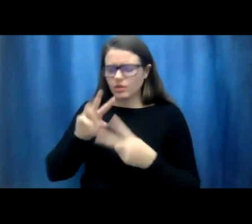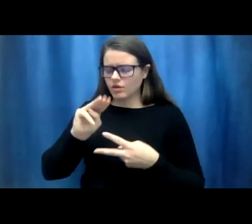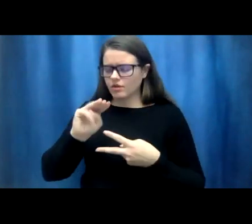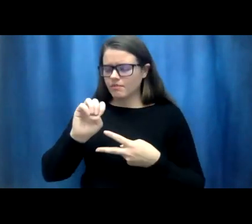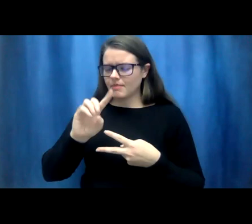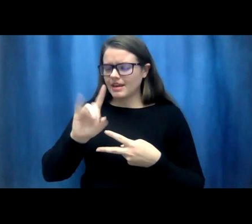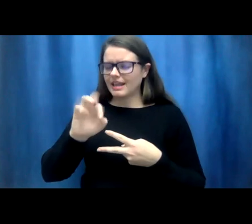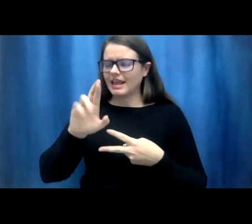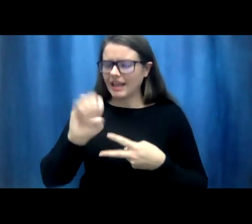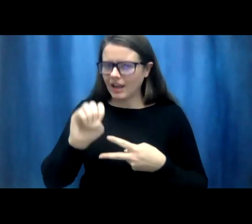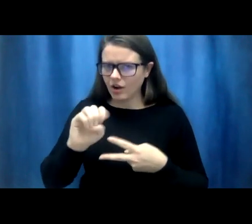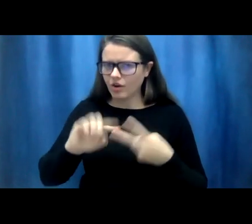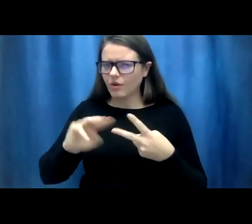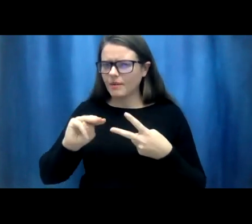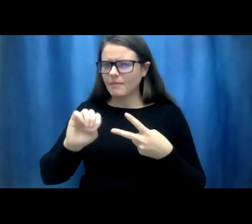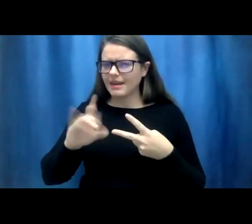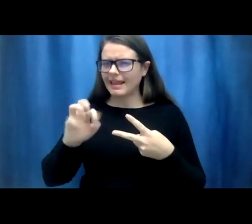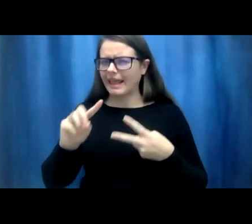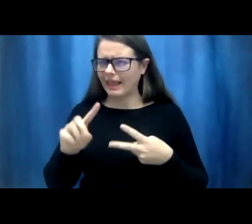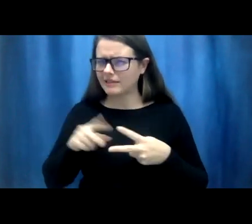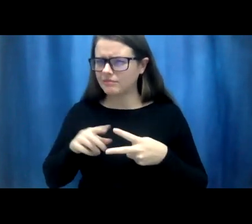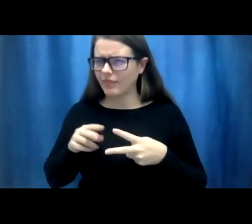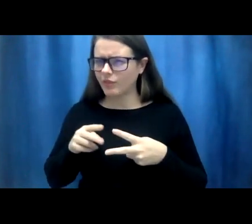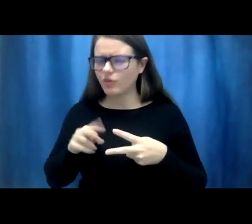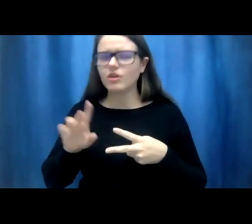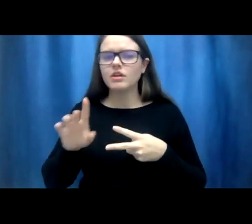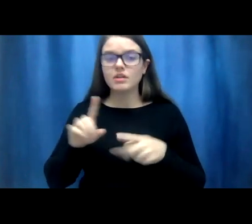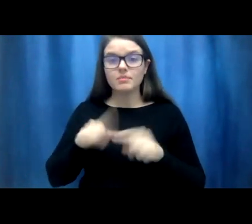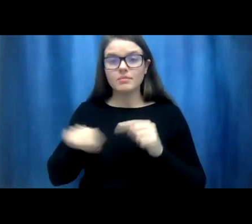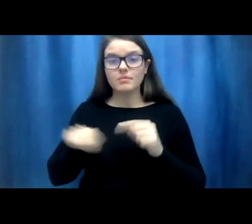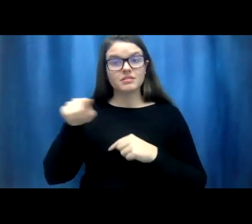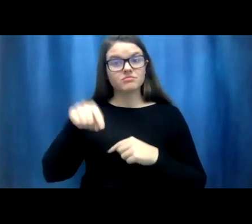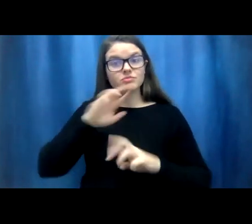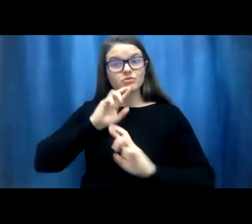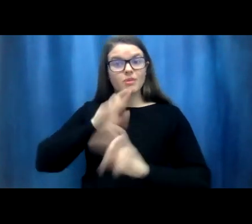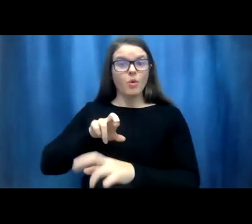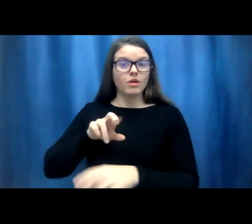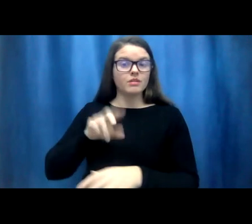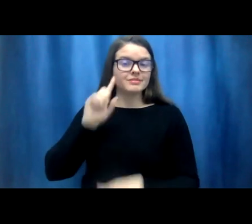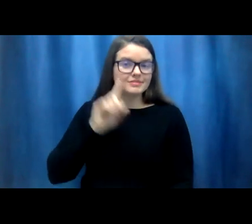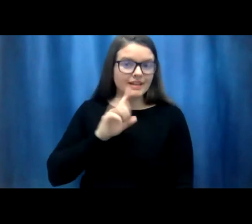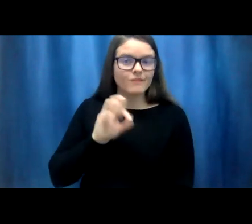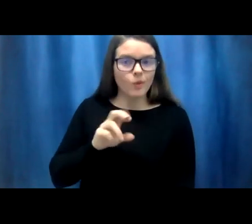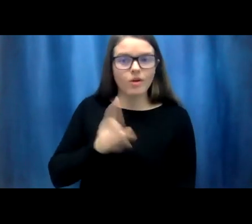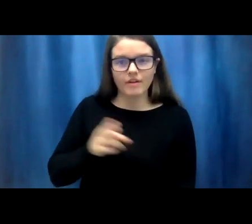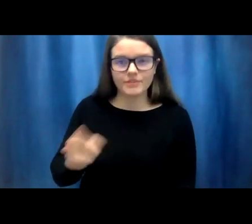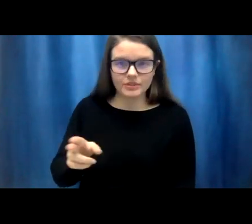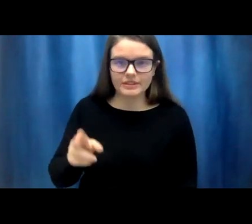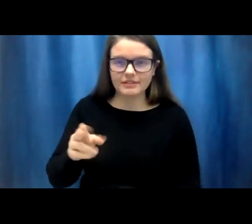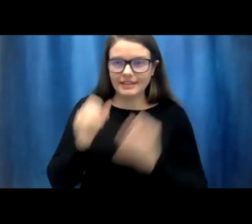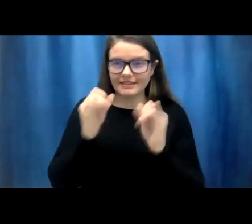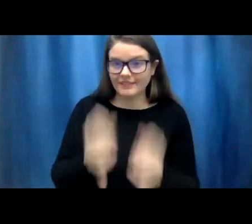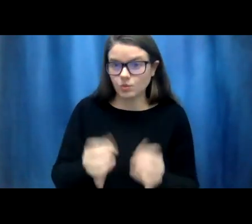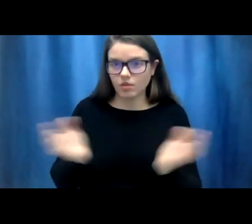Medicaid. That's when they report their deaf or hard of hearing individual. That's the